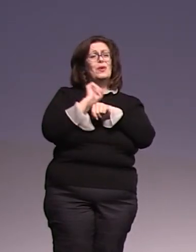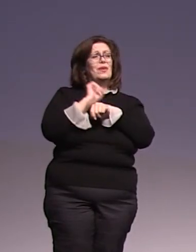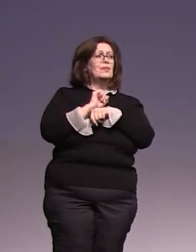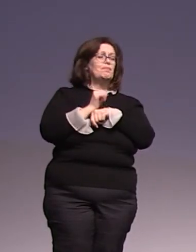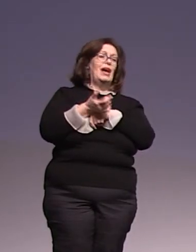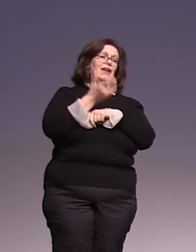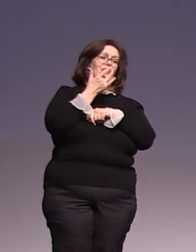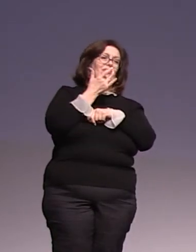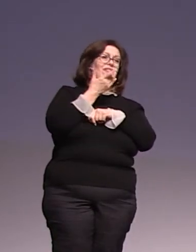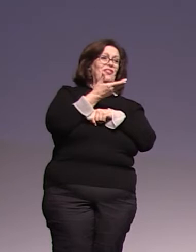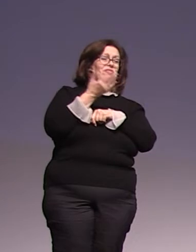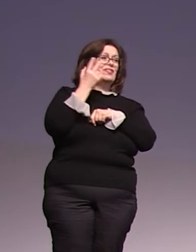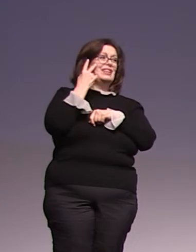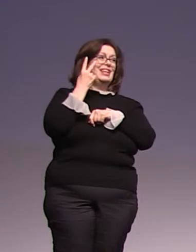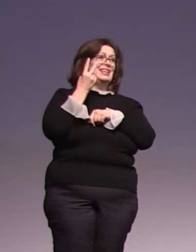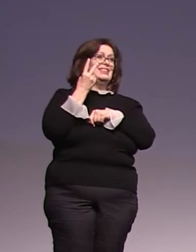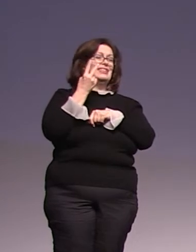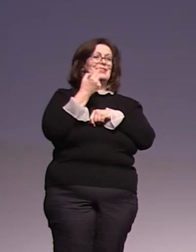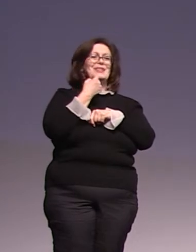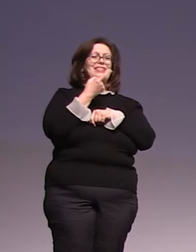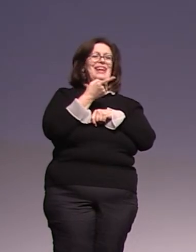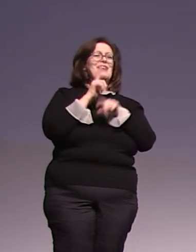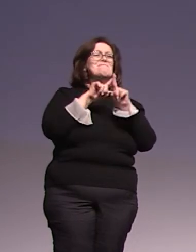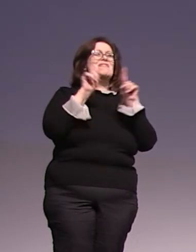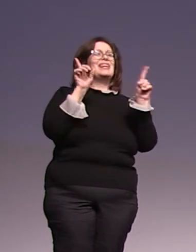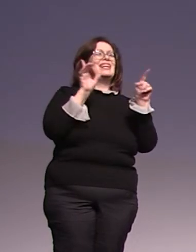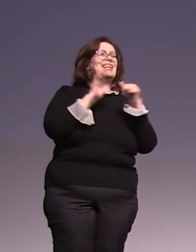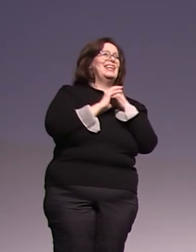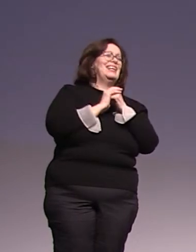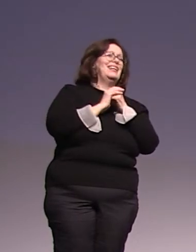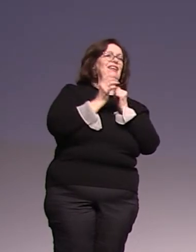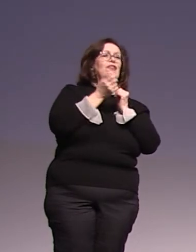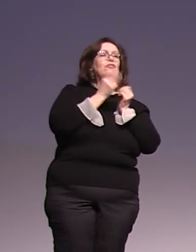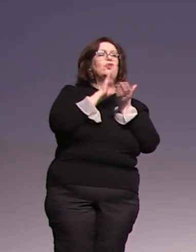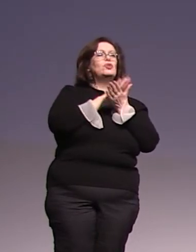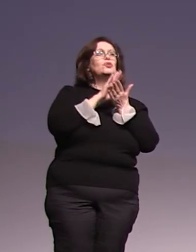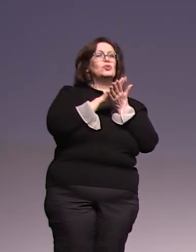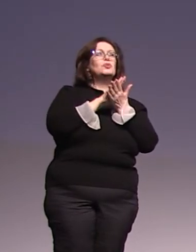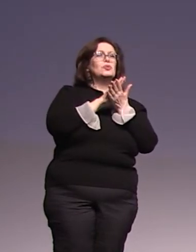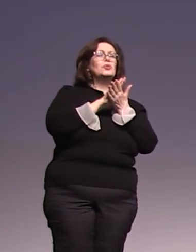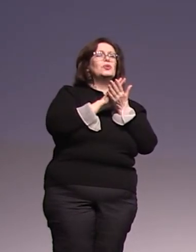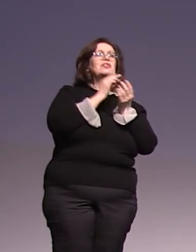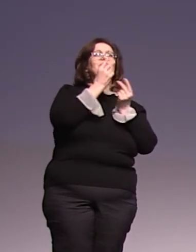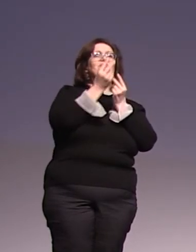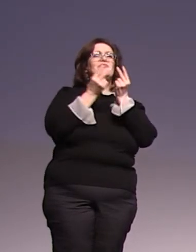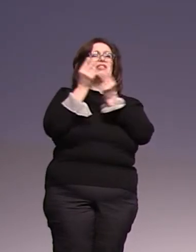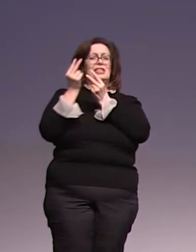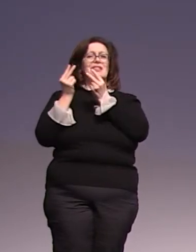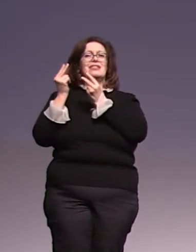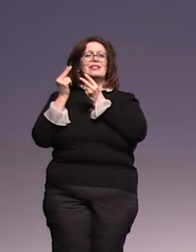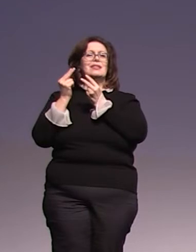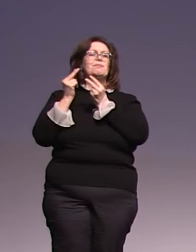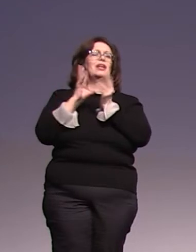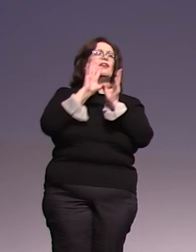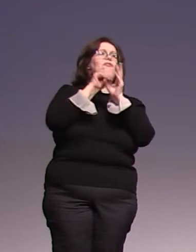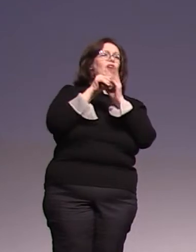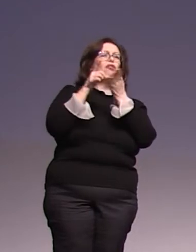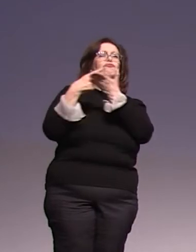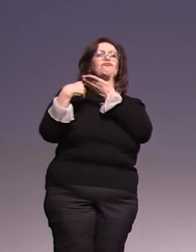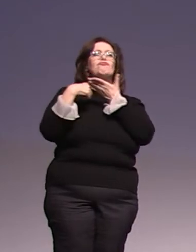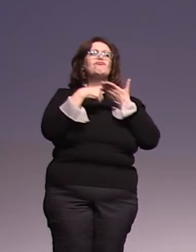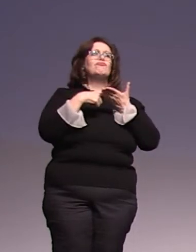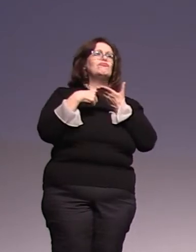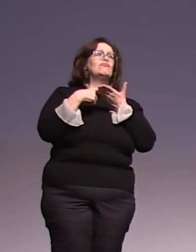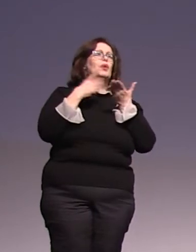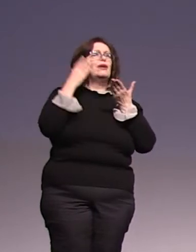favorite thing that I've seen, but there's a lot of great work happening in our public schools, and I want to make sure that that is part of the conversation we think about what we might want to